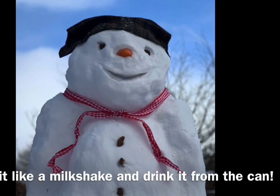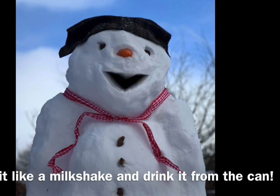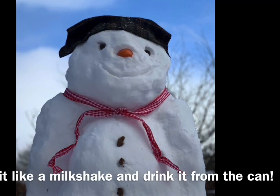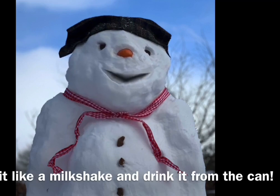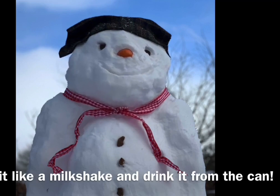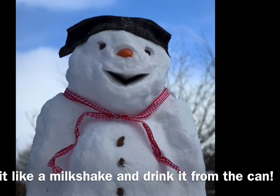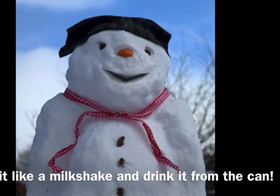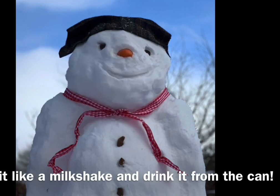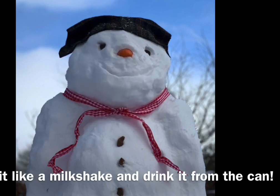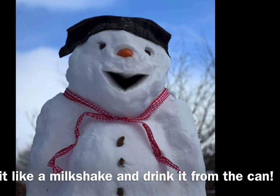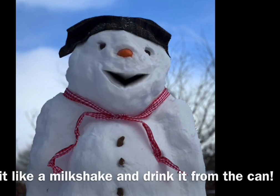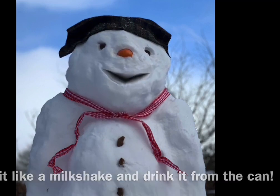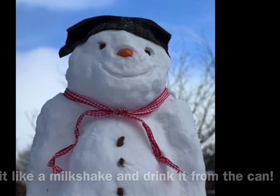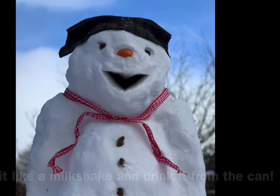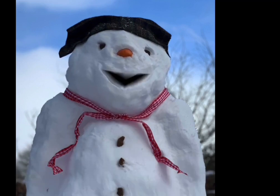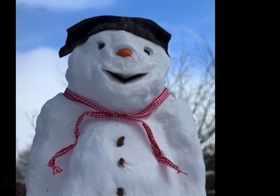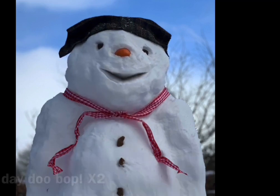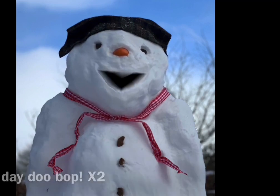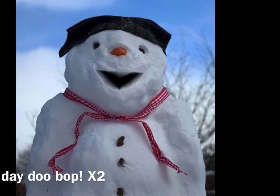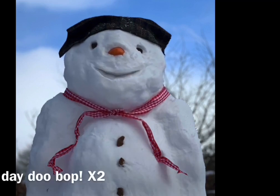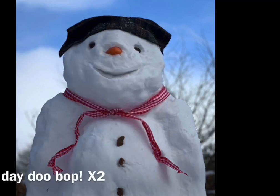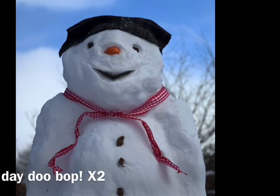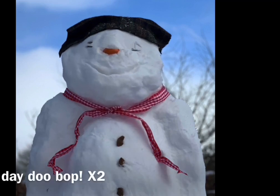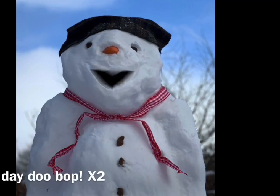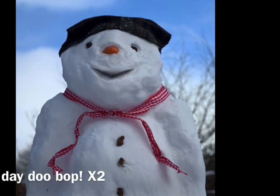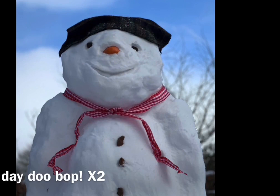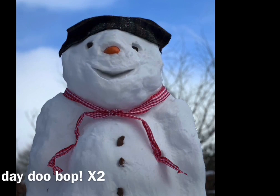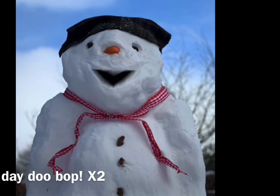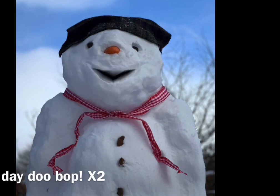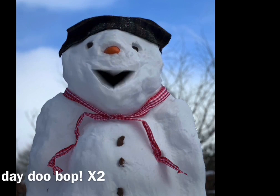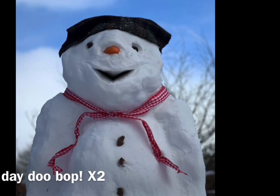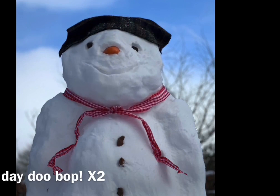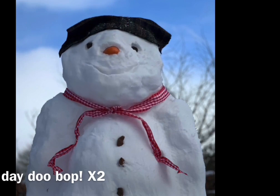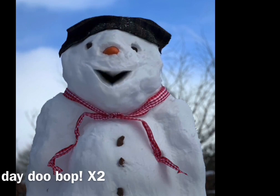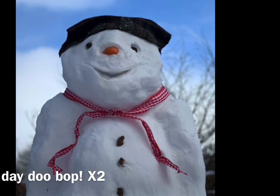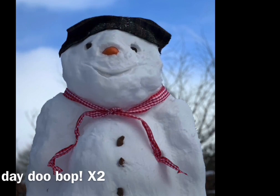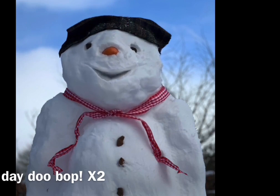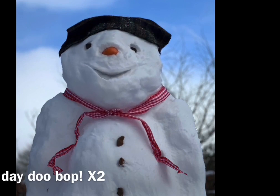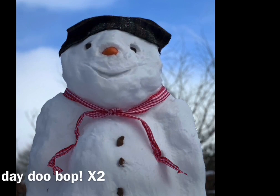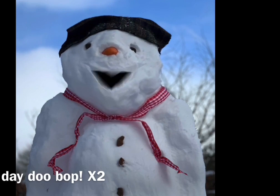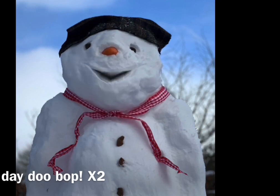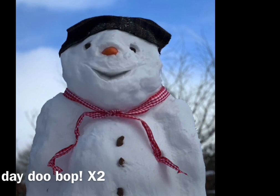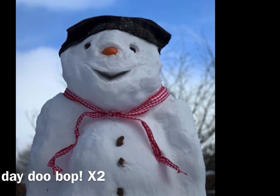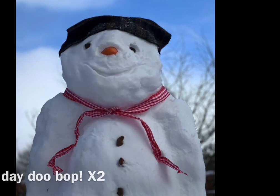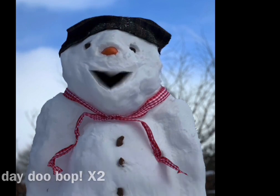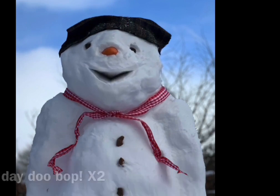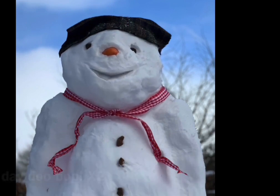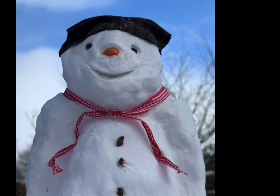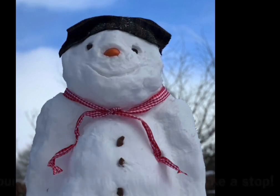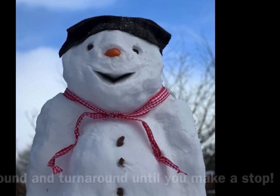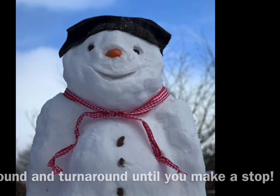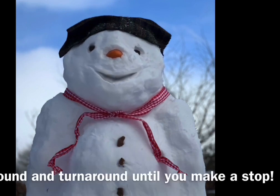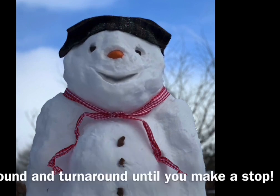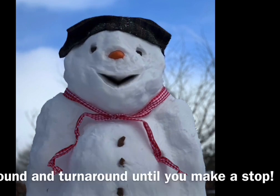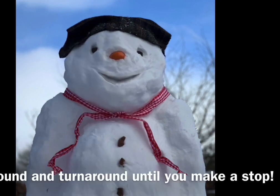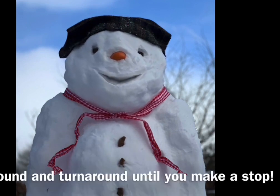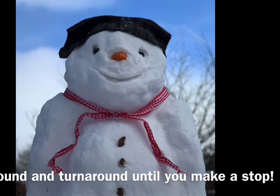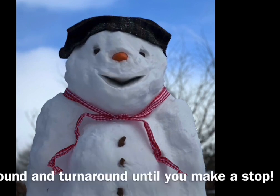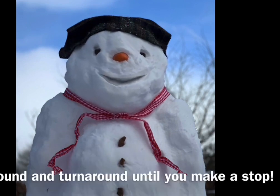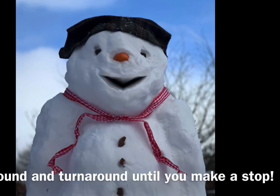drink it from the can. Round to do bop, boom boom. Round to do bop, boom boom. Turn around and turn